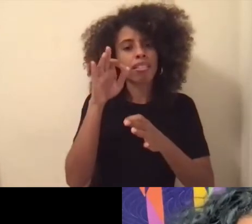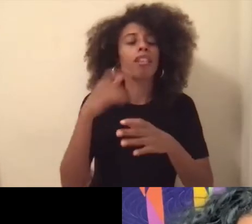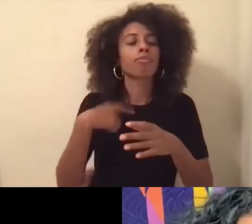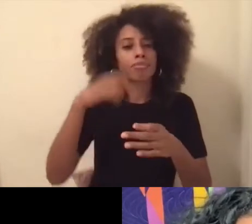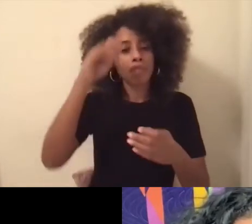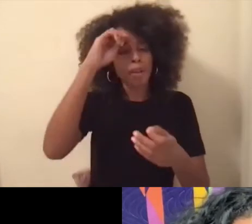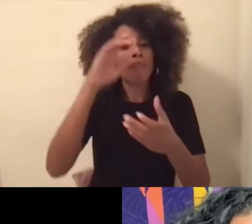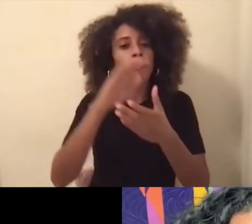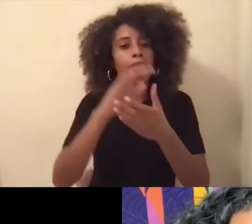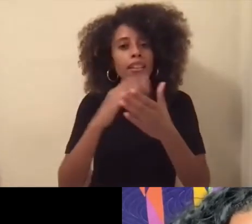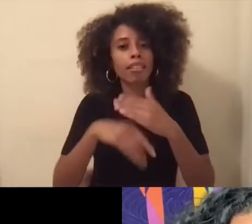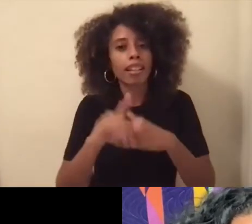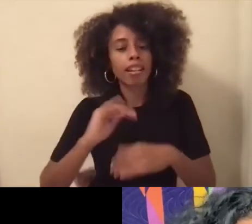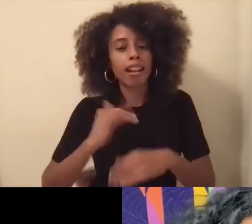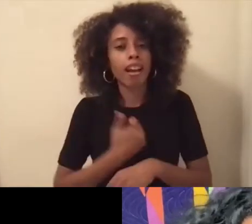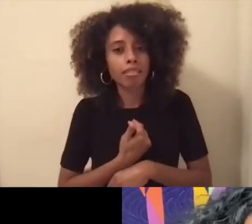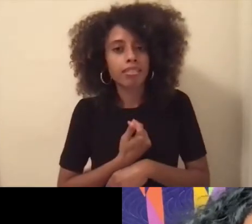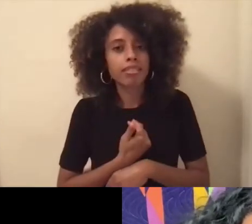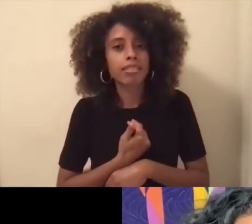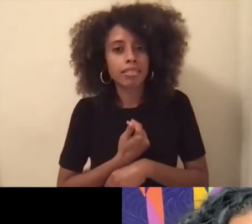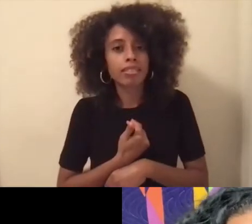beyond giving language to,